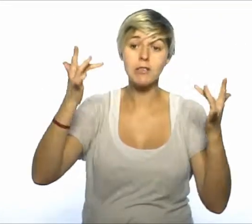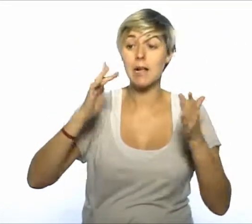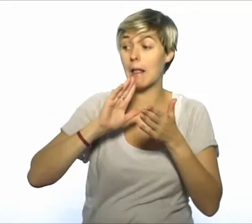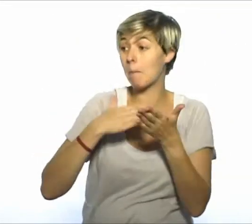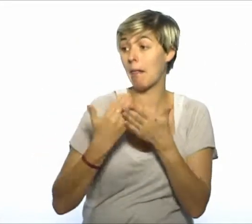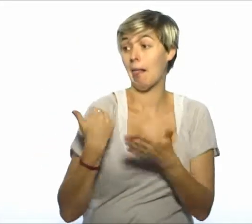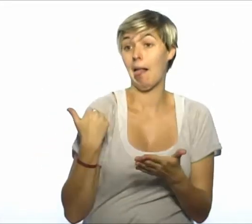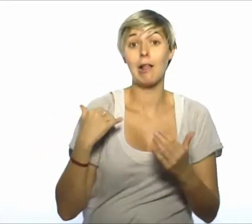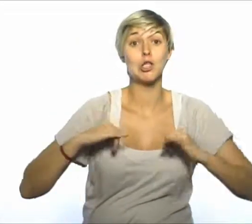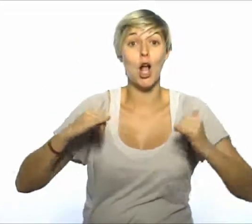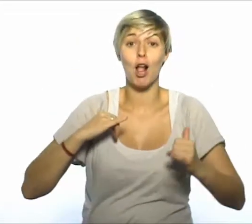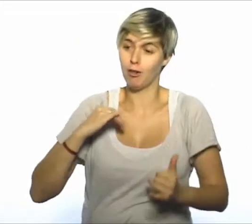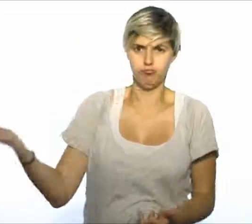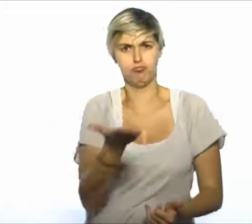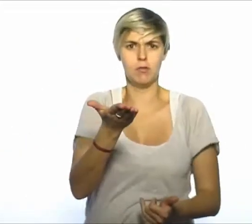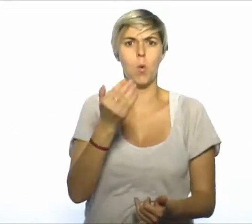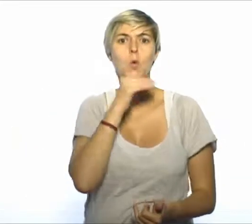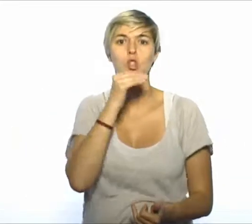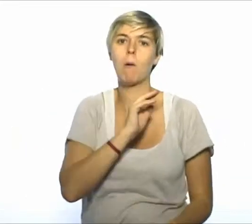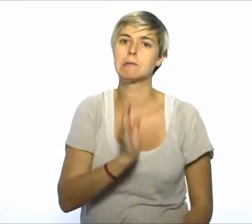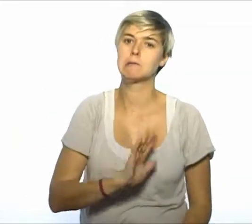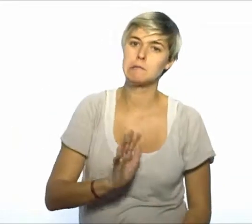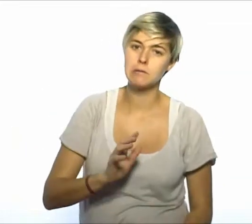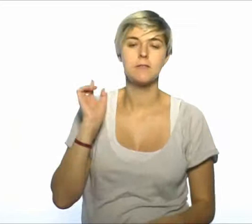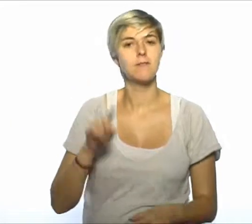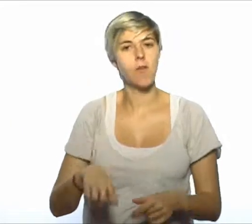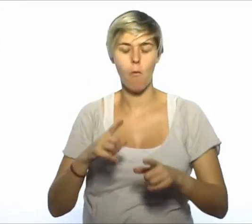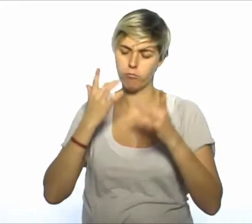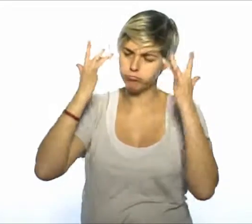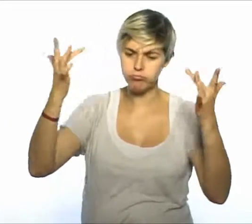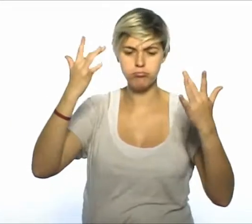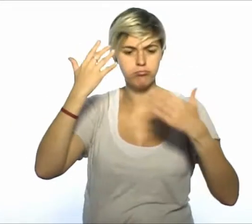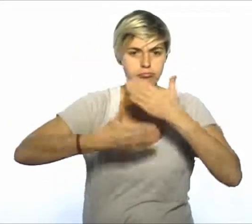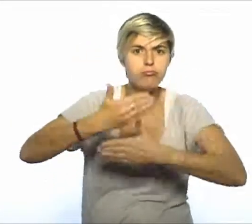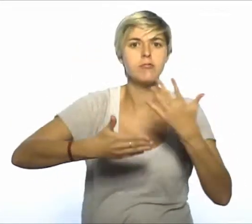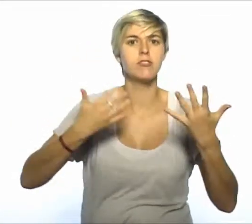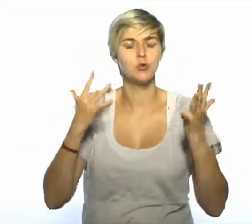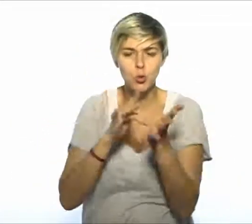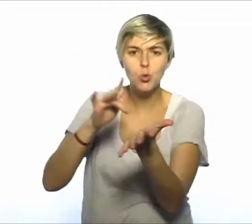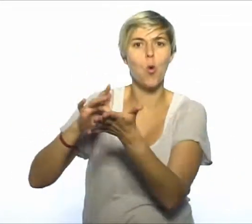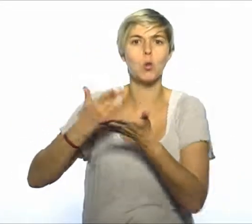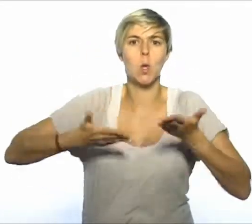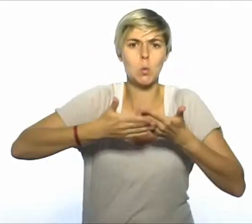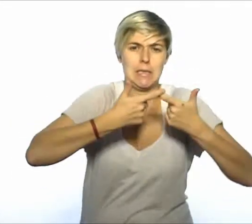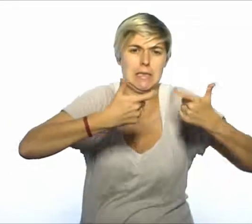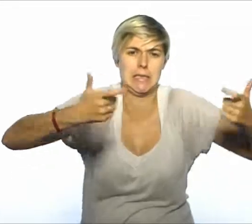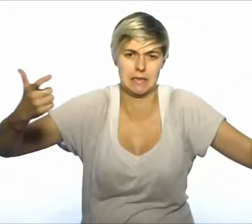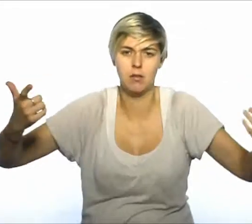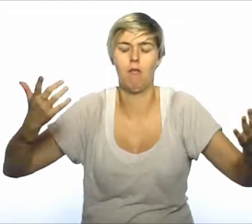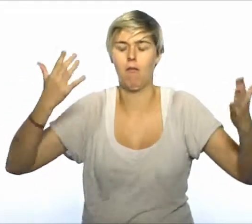and experienced enough, we would not assign junior interpreters in emergency call settings. Before that, they must work and gain experience in